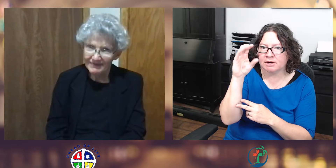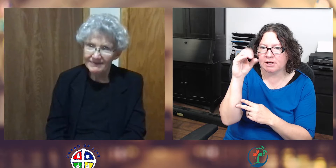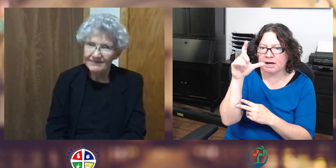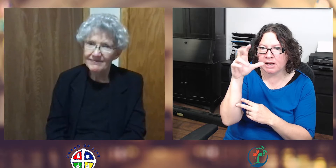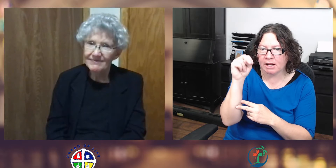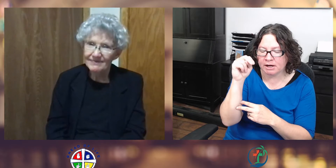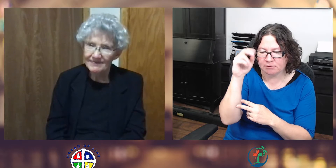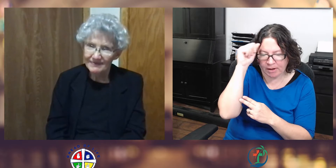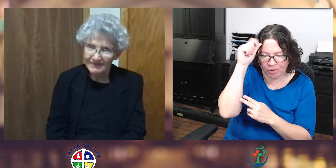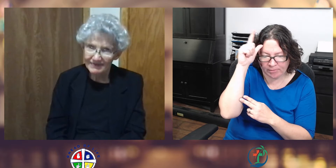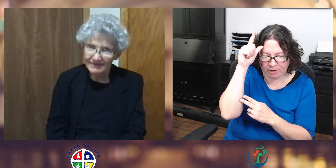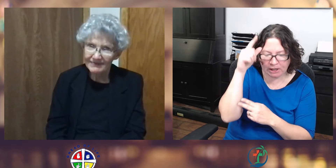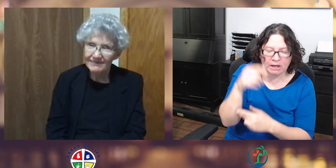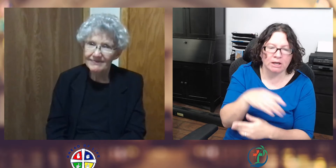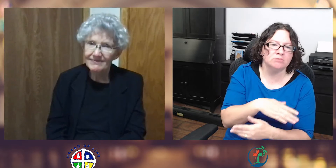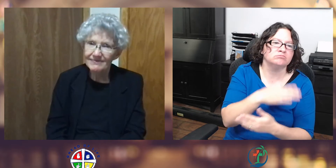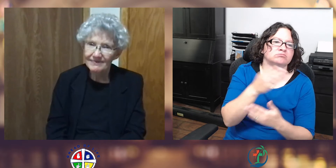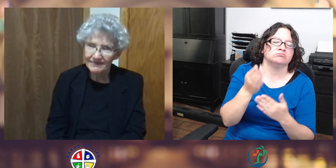I'll tend the fire.